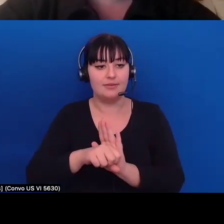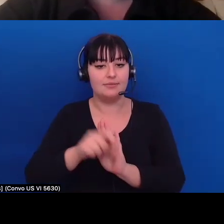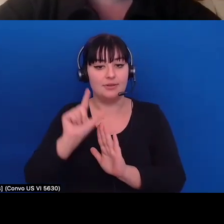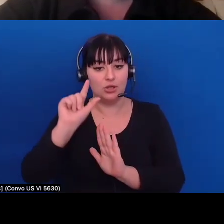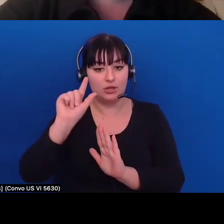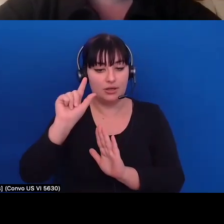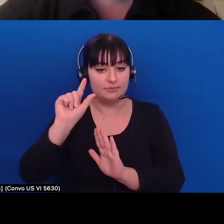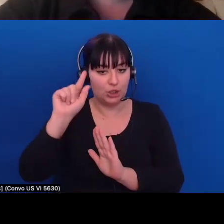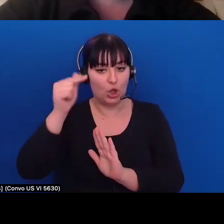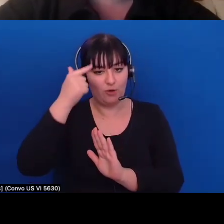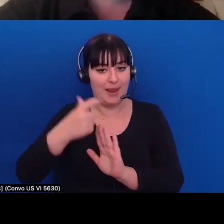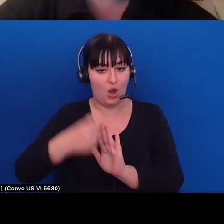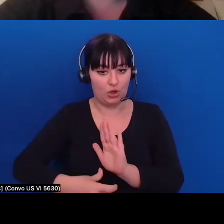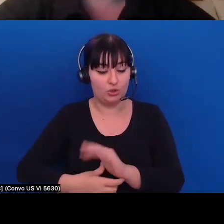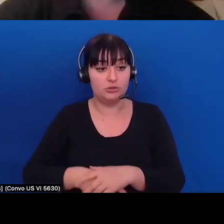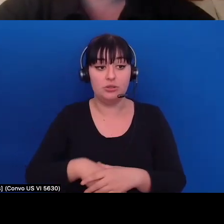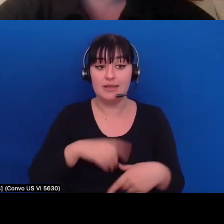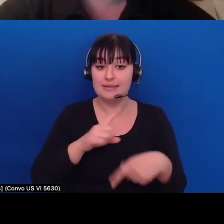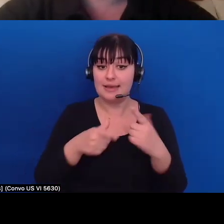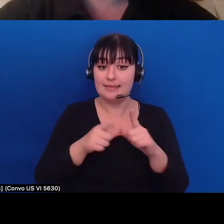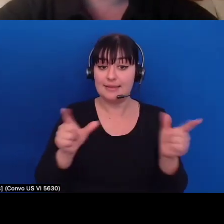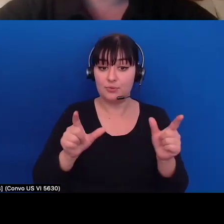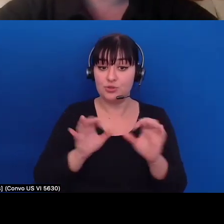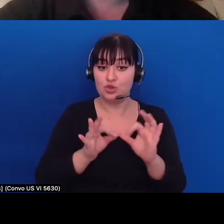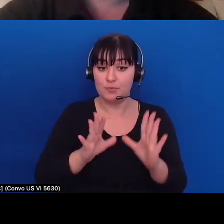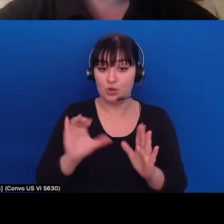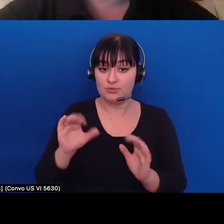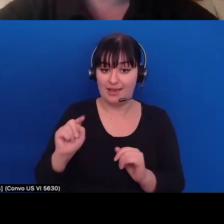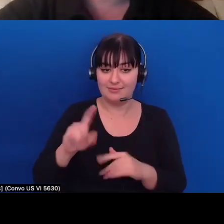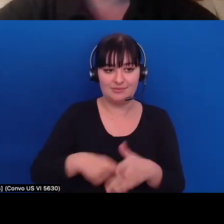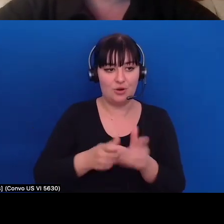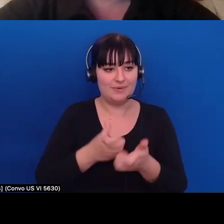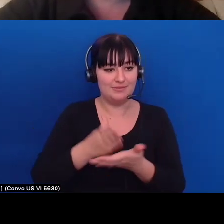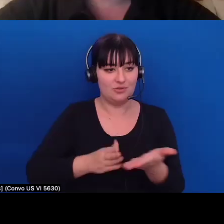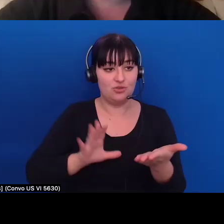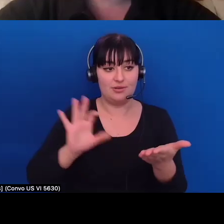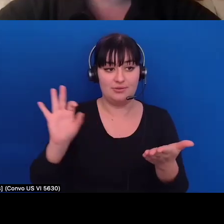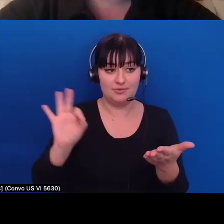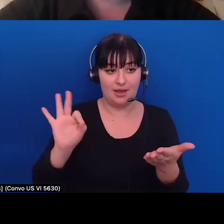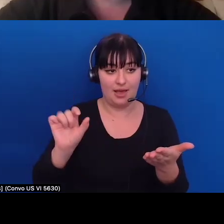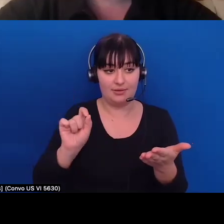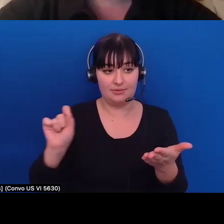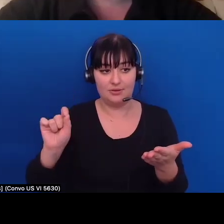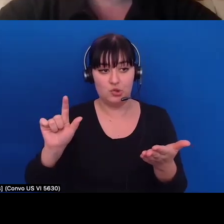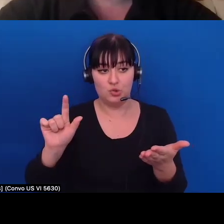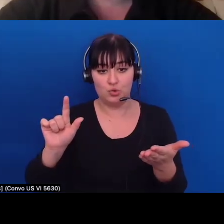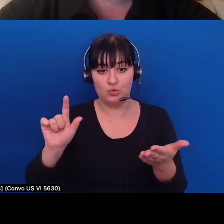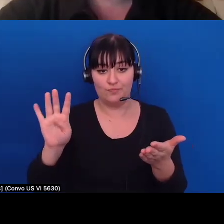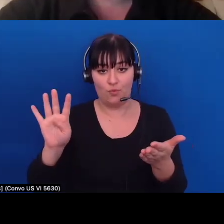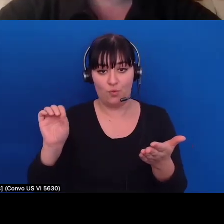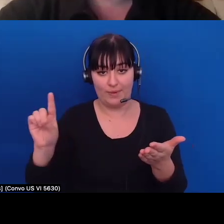So the Sign Language Interpreters Act starts with Section 92401,